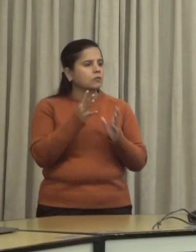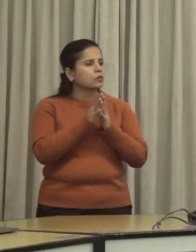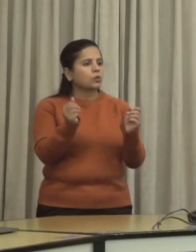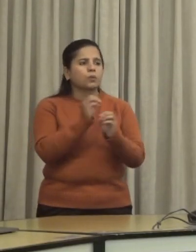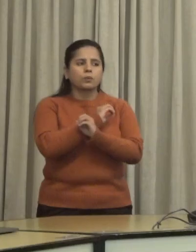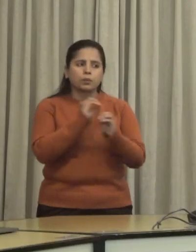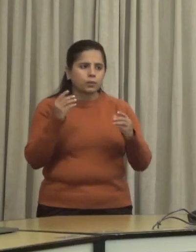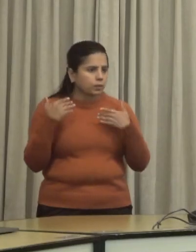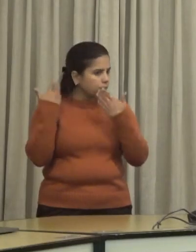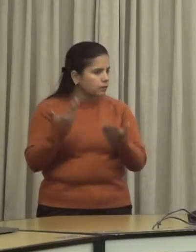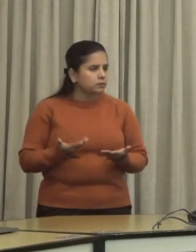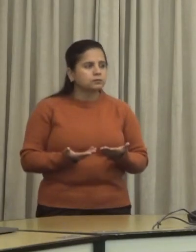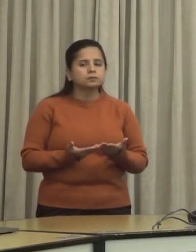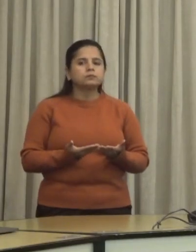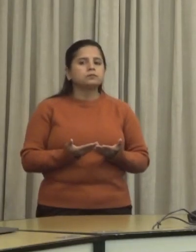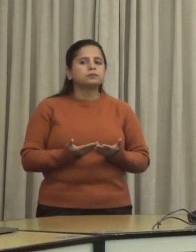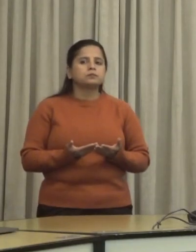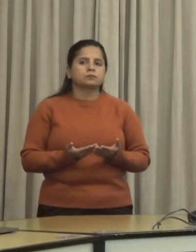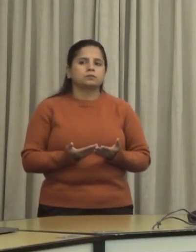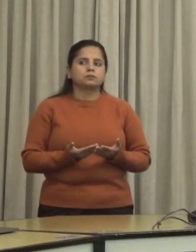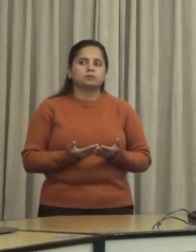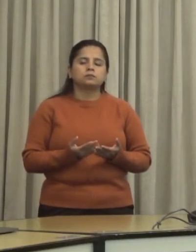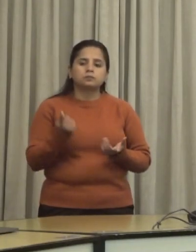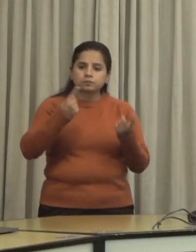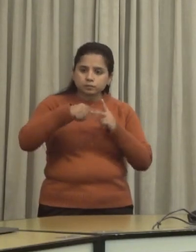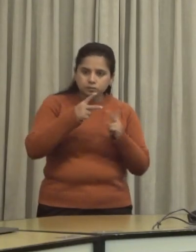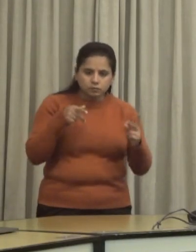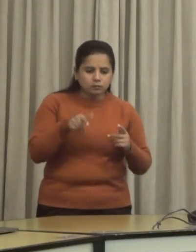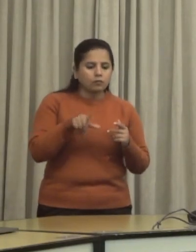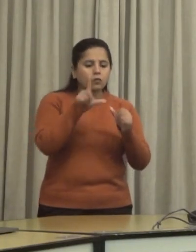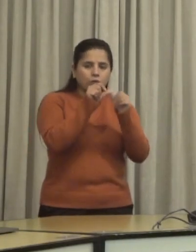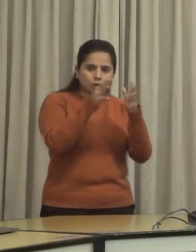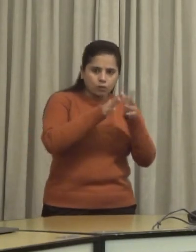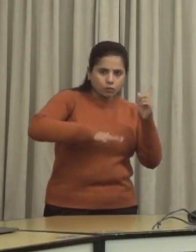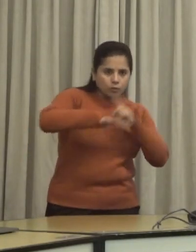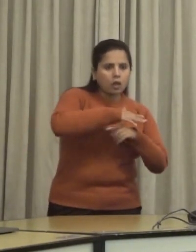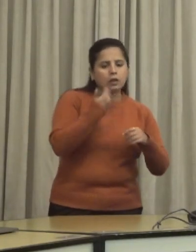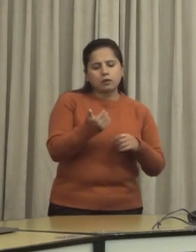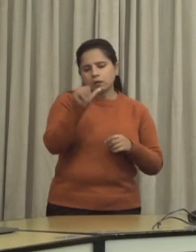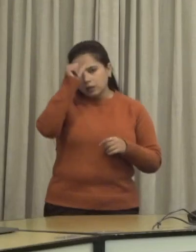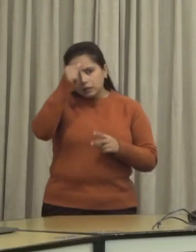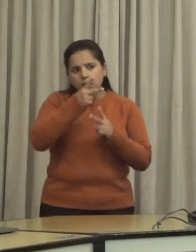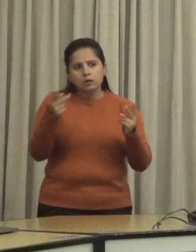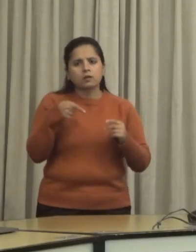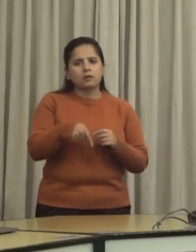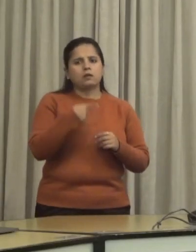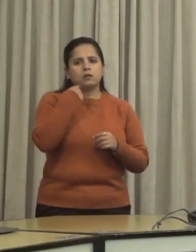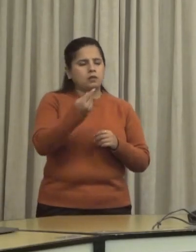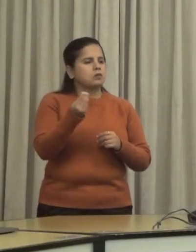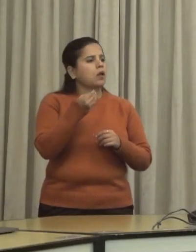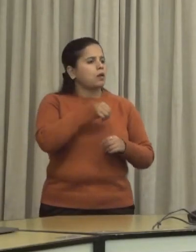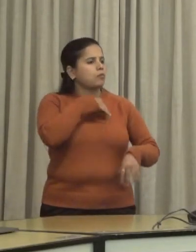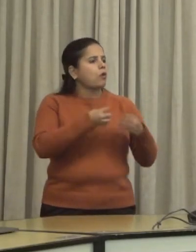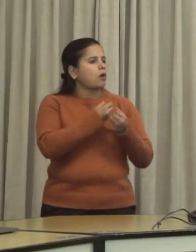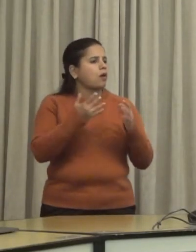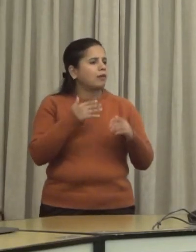across to the legal circles in this country, that there is an imposed suffering.